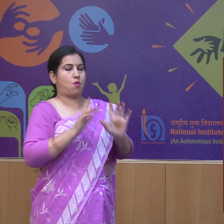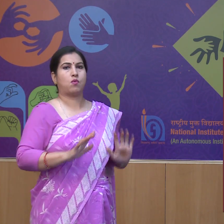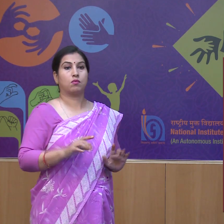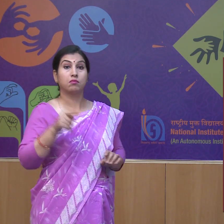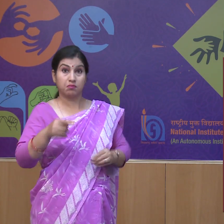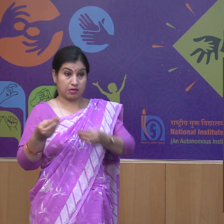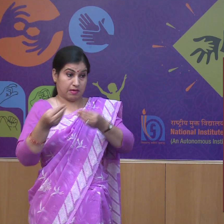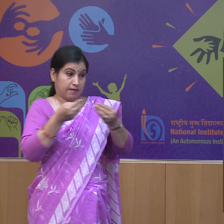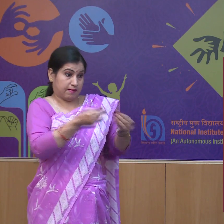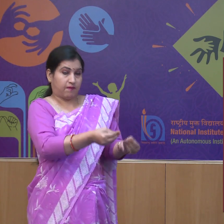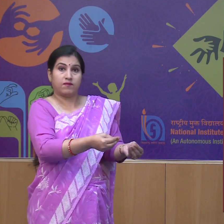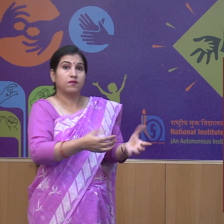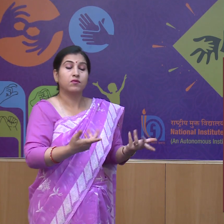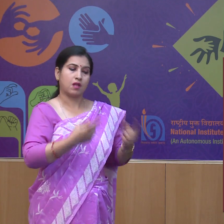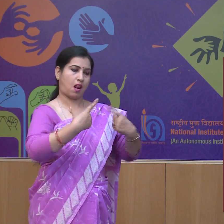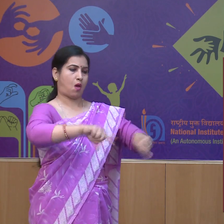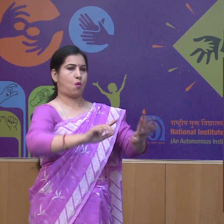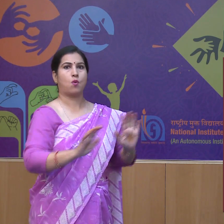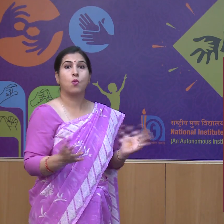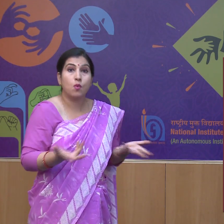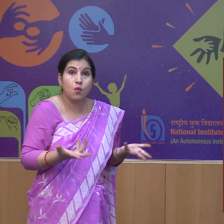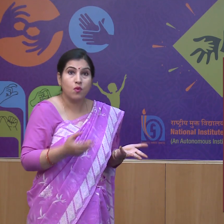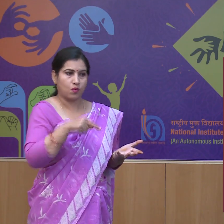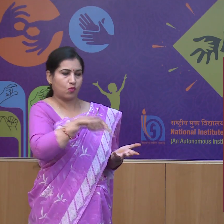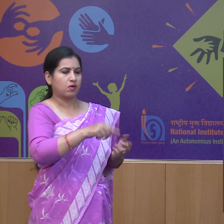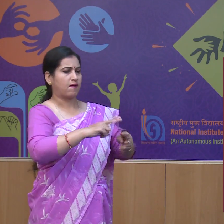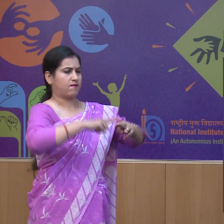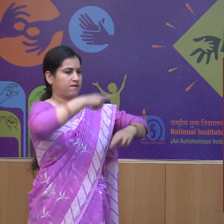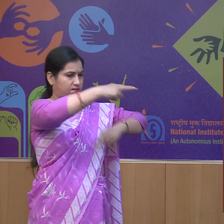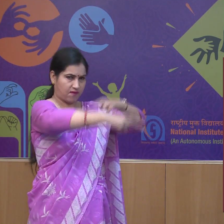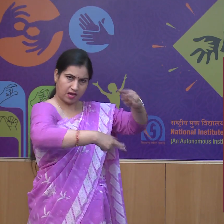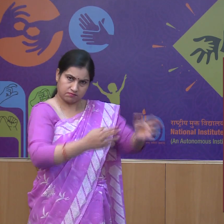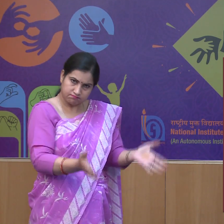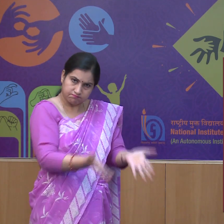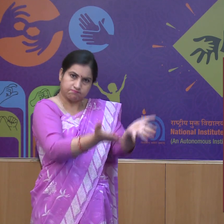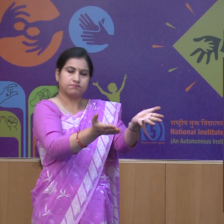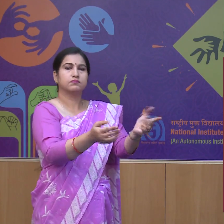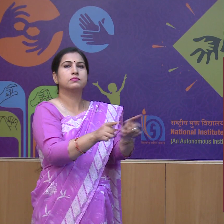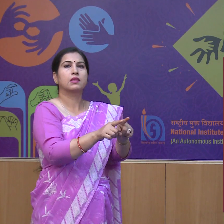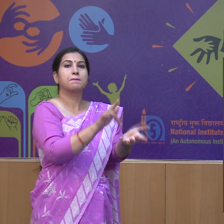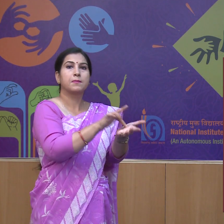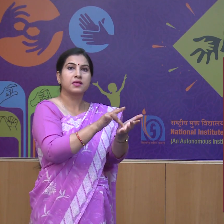Who gave him the permission to raise factories at Agra,